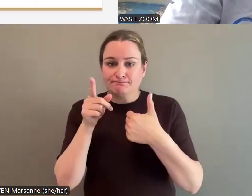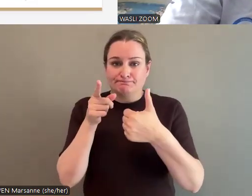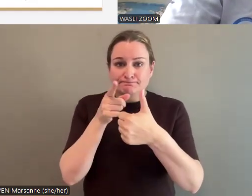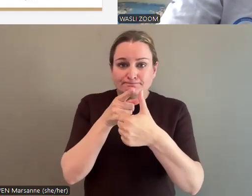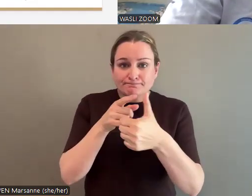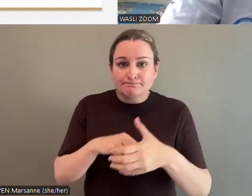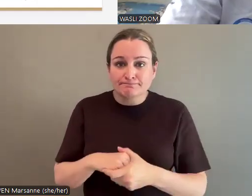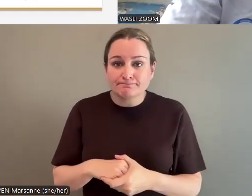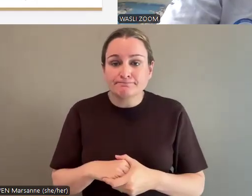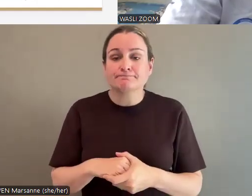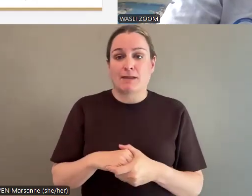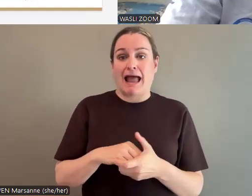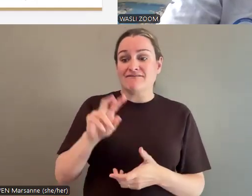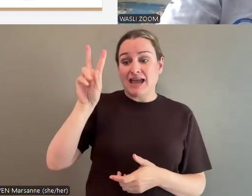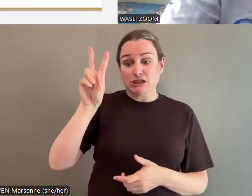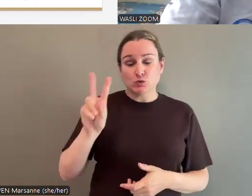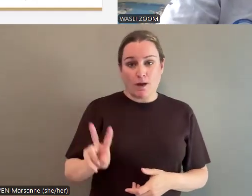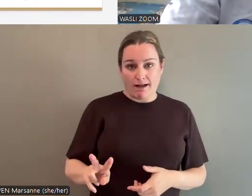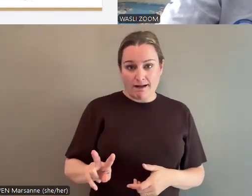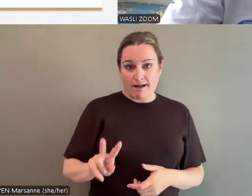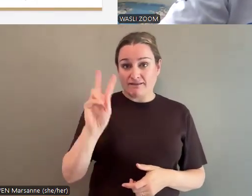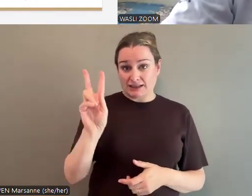is Venezuela Association